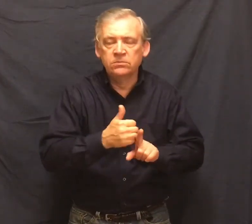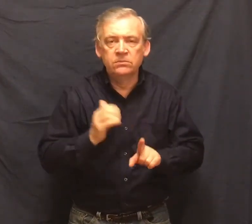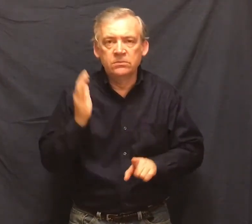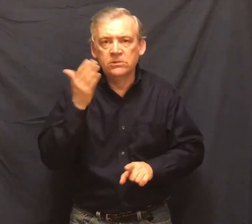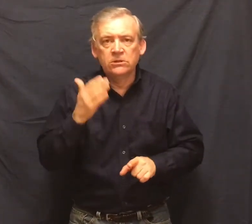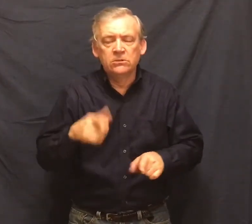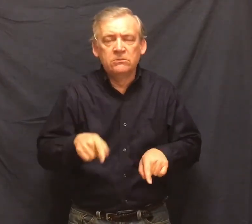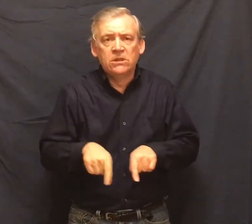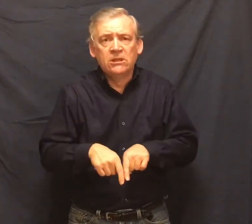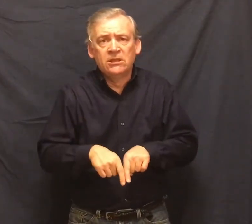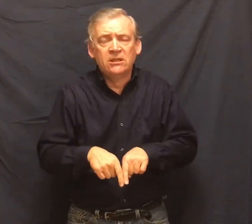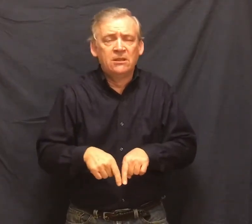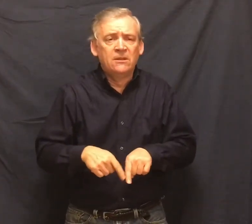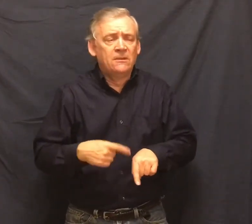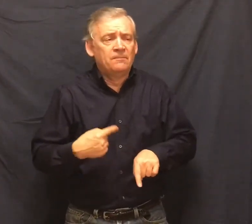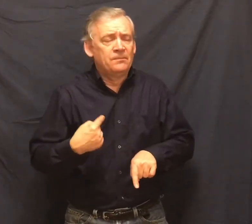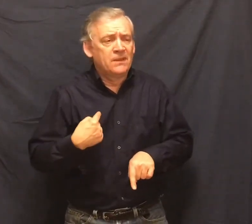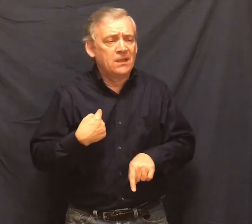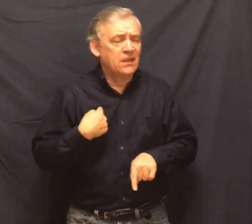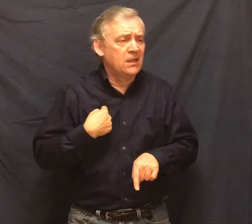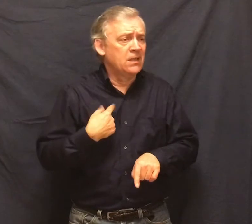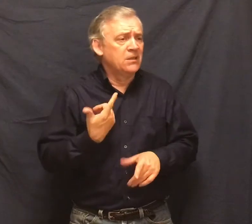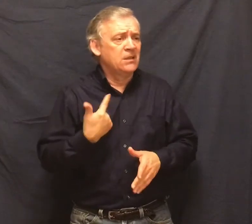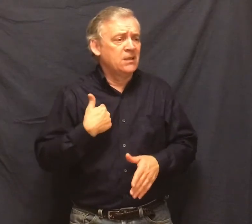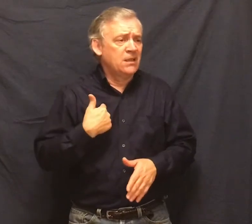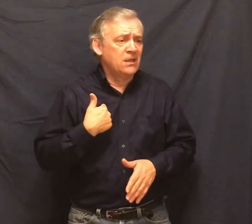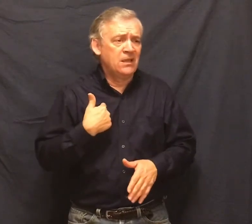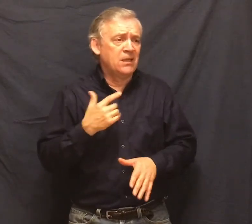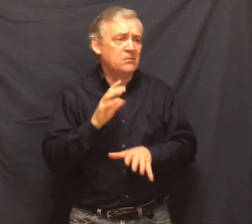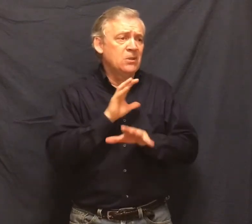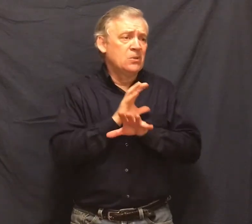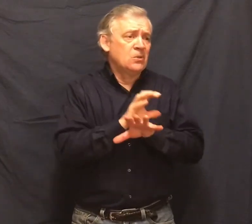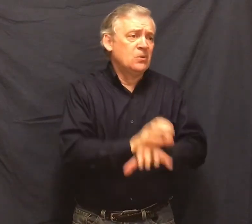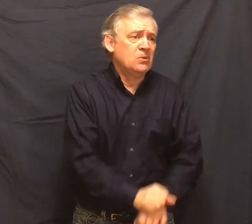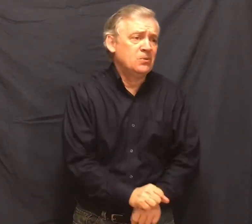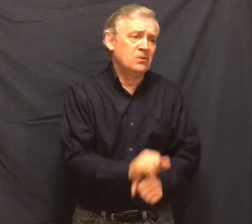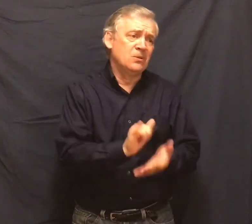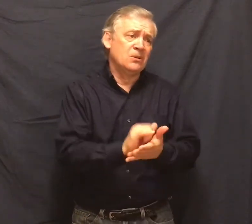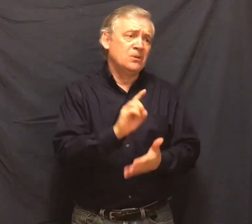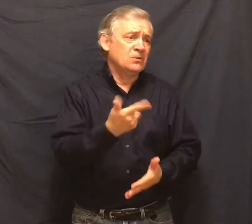I'm so used to him, he said softly. I had him from a pup.